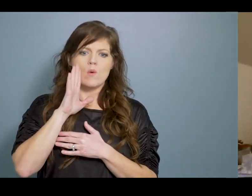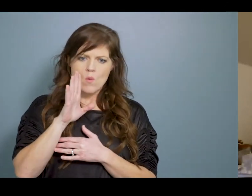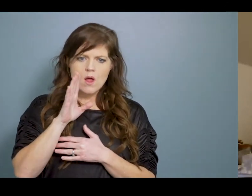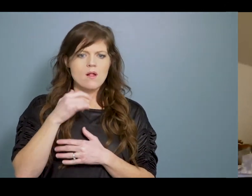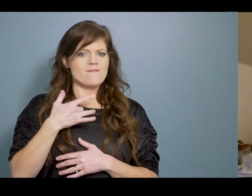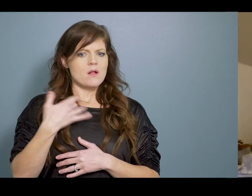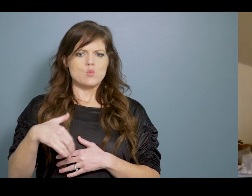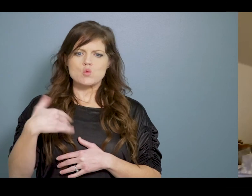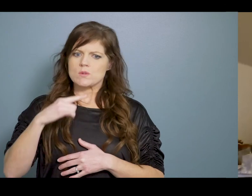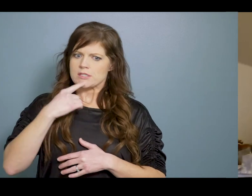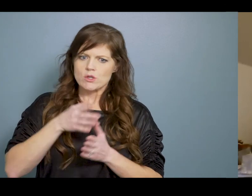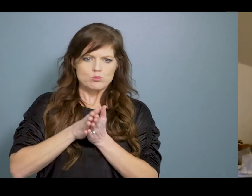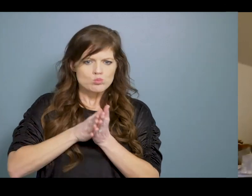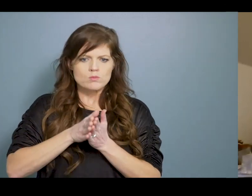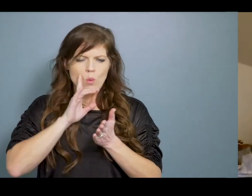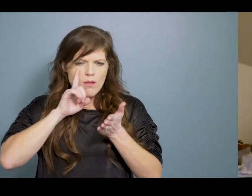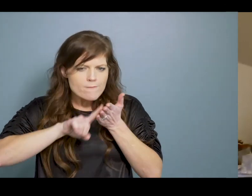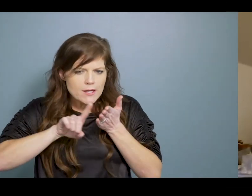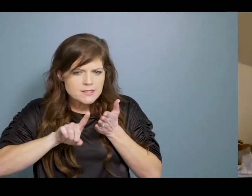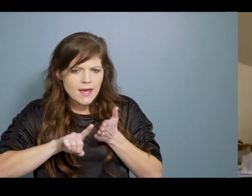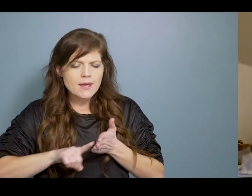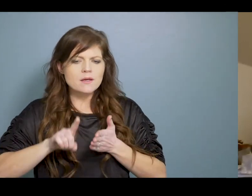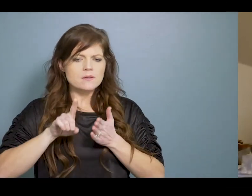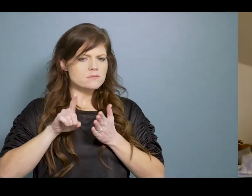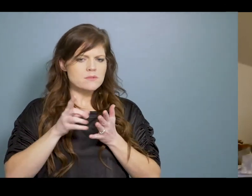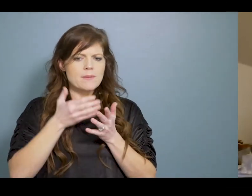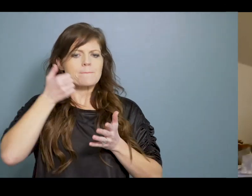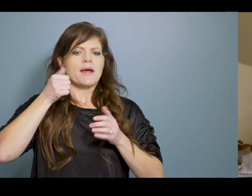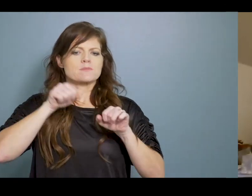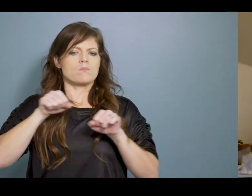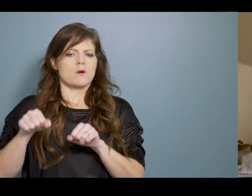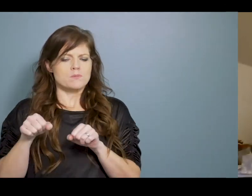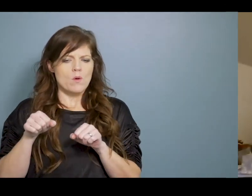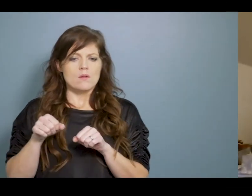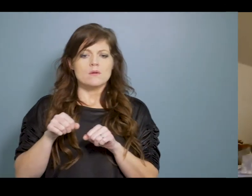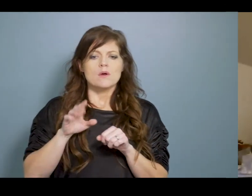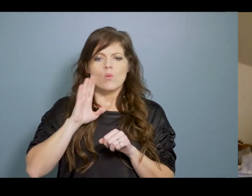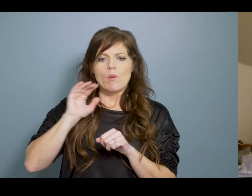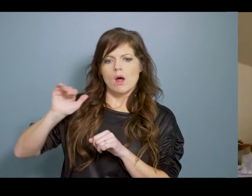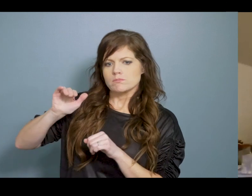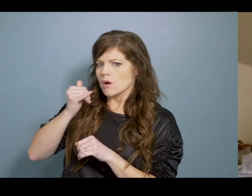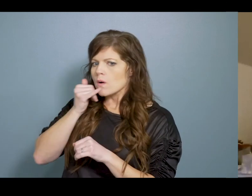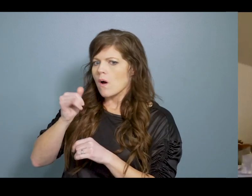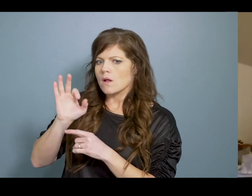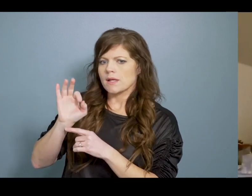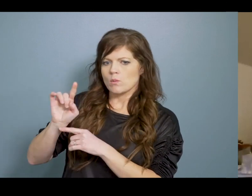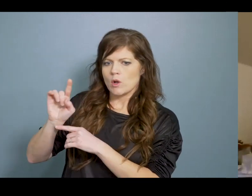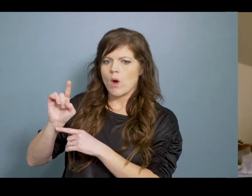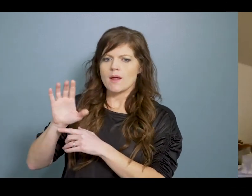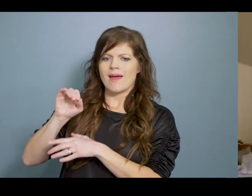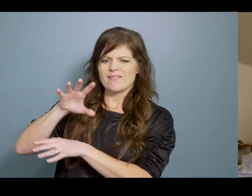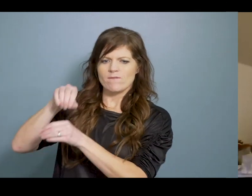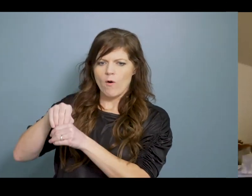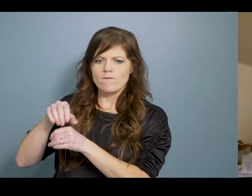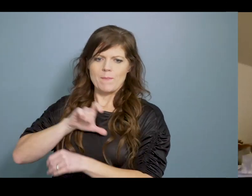do as much investigating as we can. We'll typically engage the police force in the particular area,